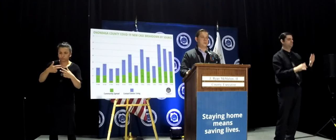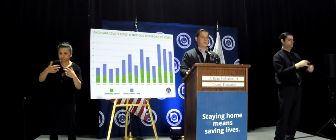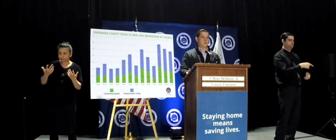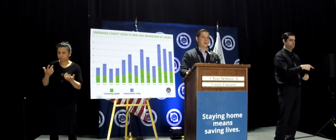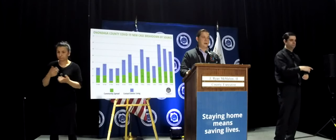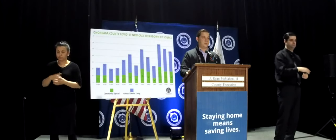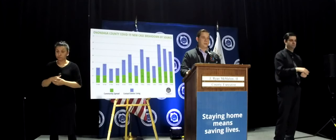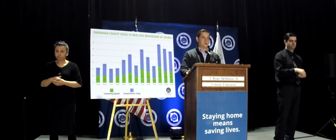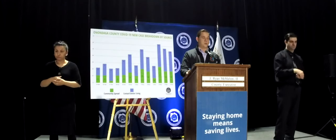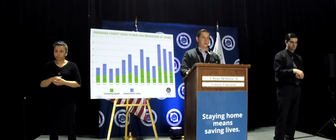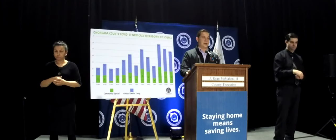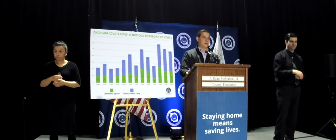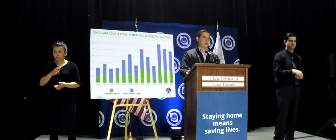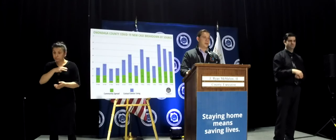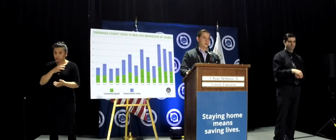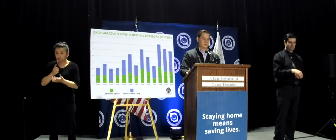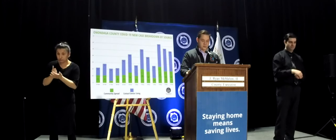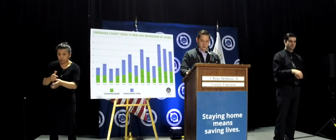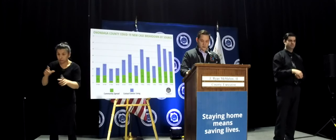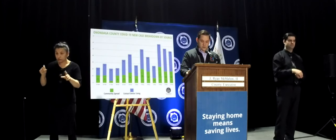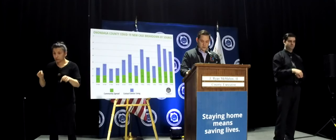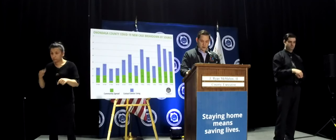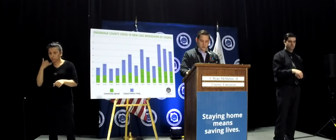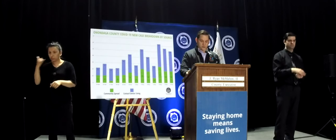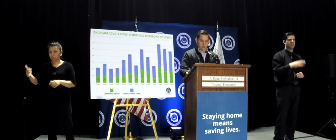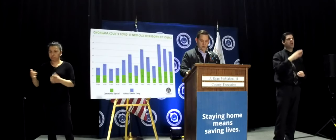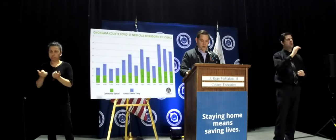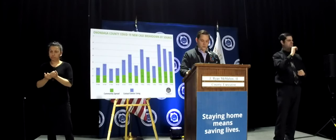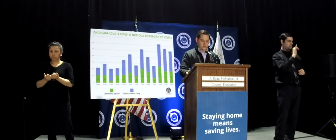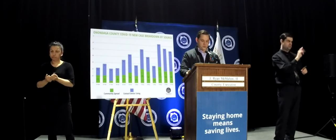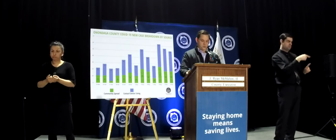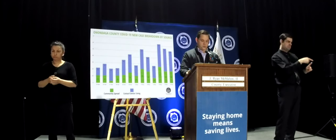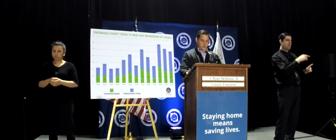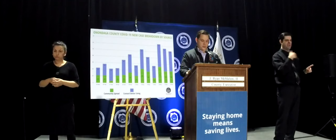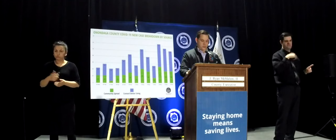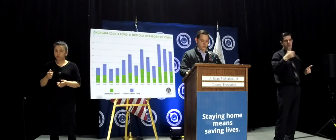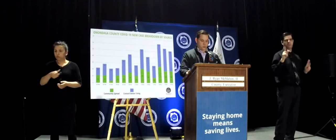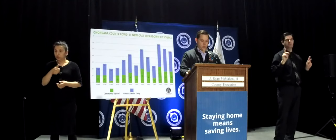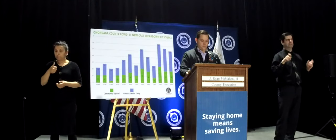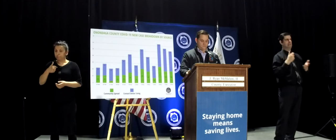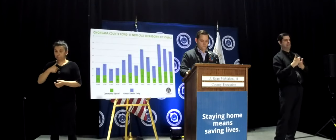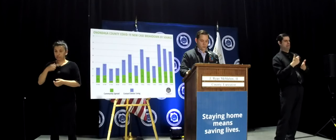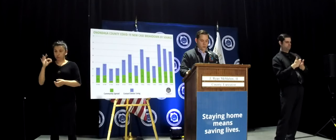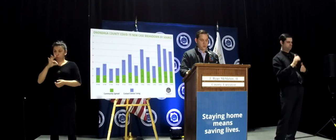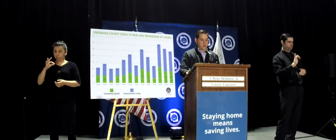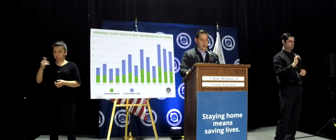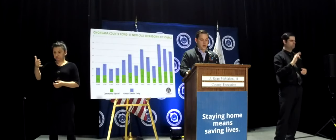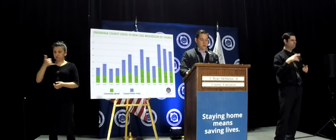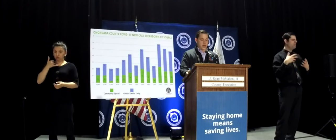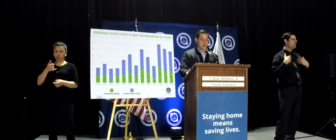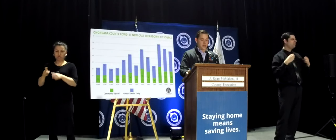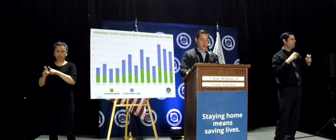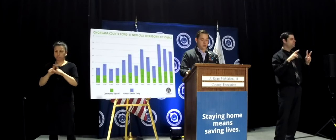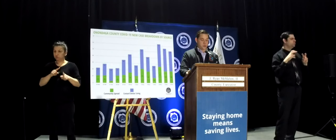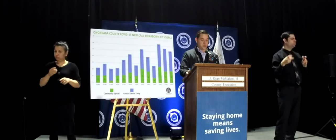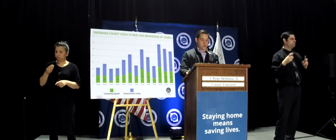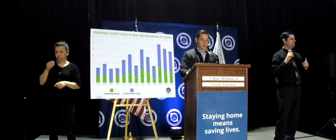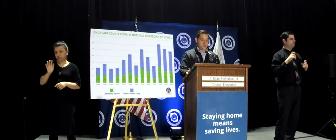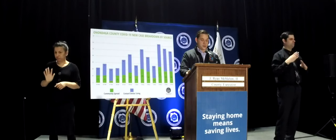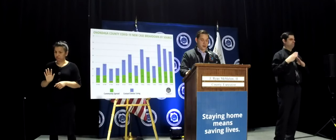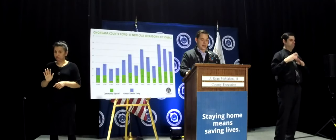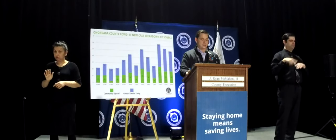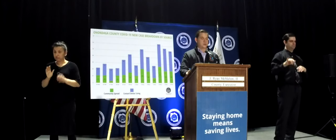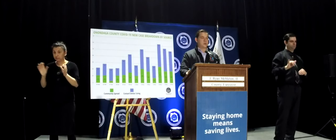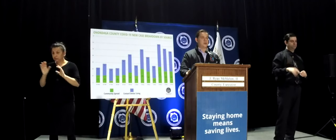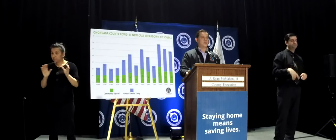If people need help, that's one line you can get us. You can always call our office too if you need help as well. Child Care